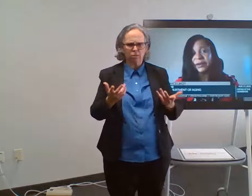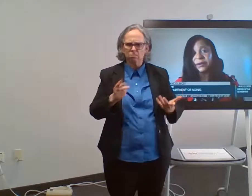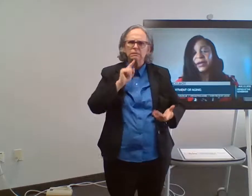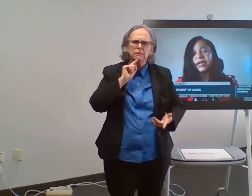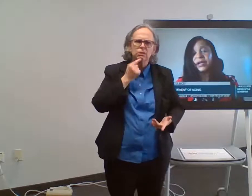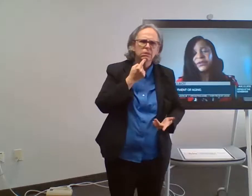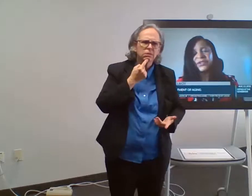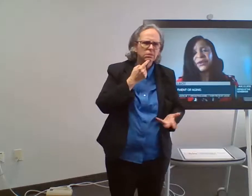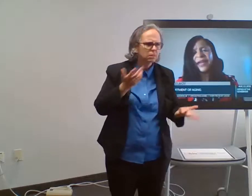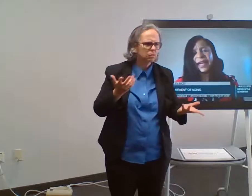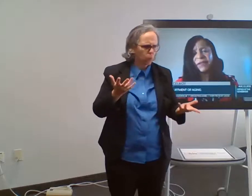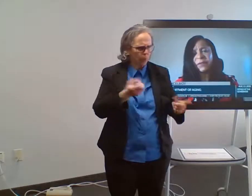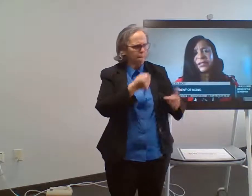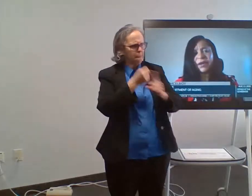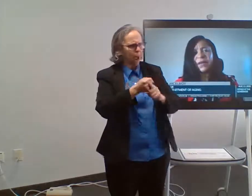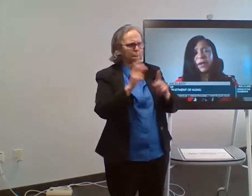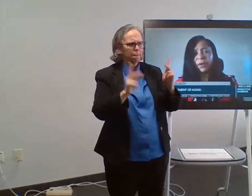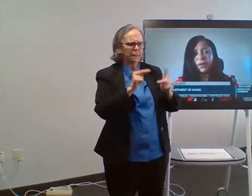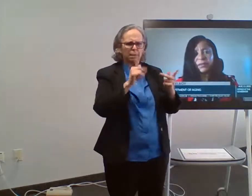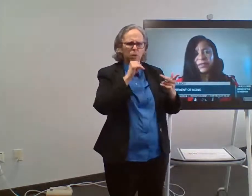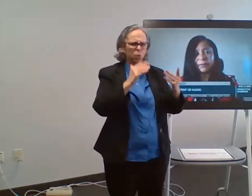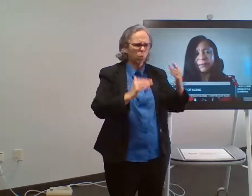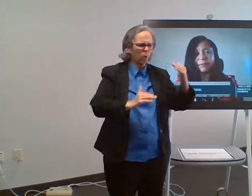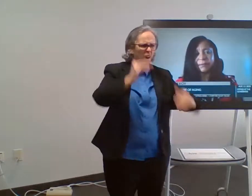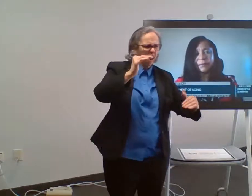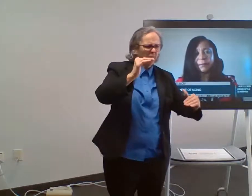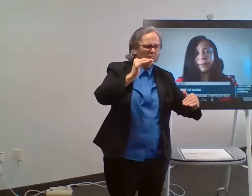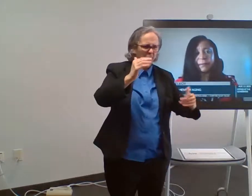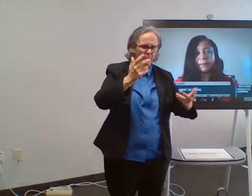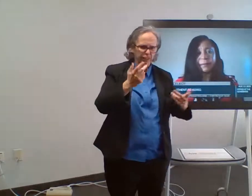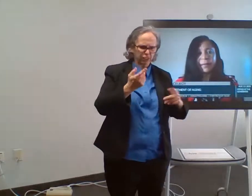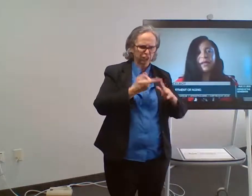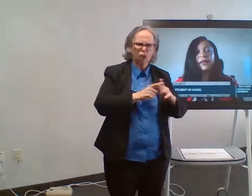years later can result in adverse health outcomes.